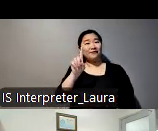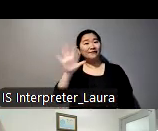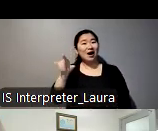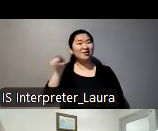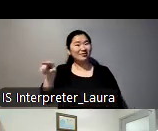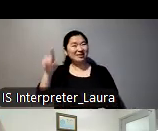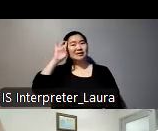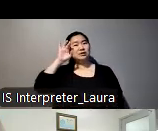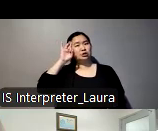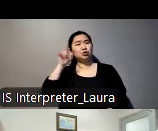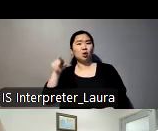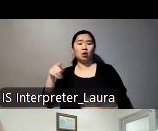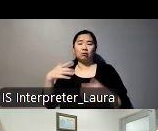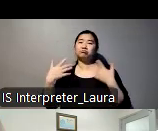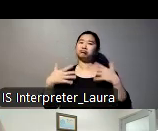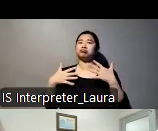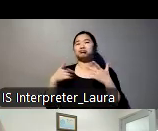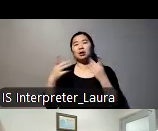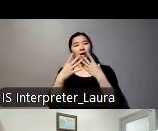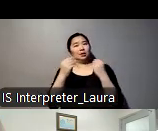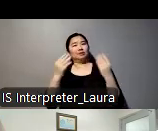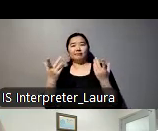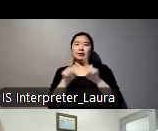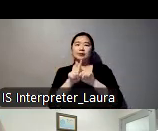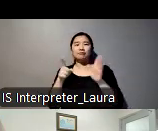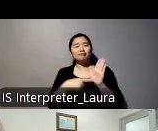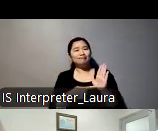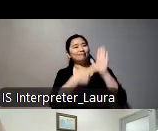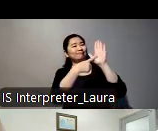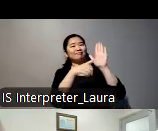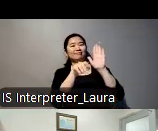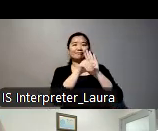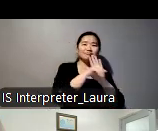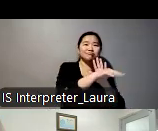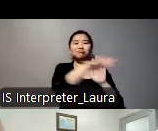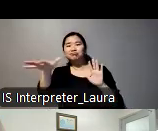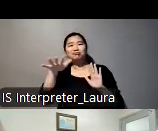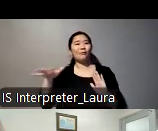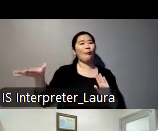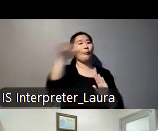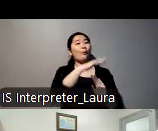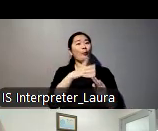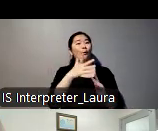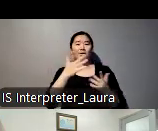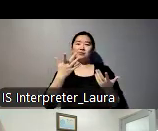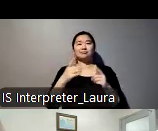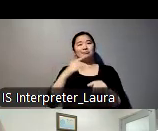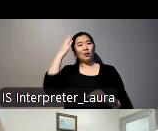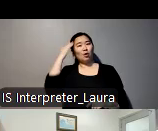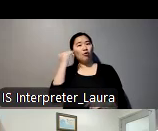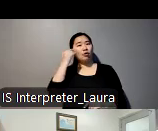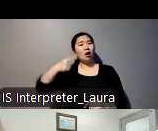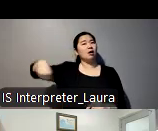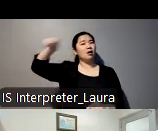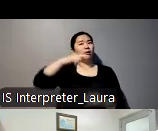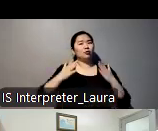from TCI with CRPD members Hyung-sik Kim and Mi-young Kim, she